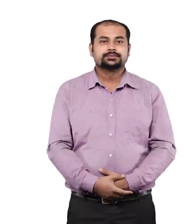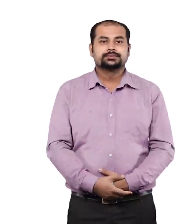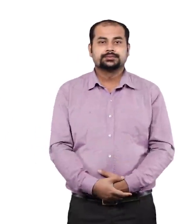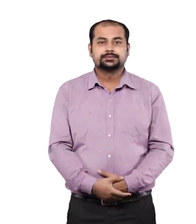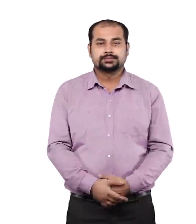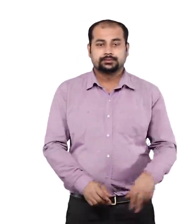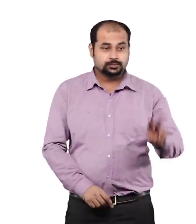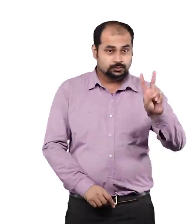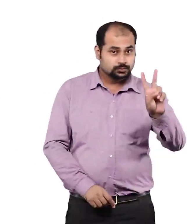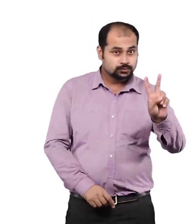2.